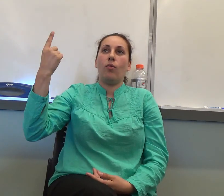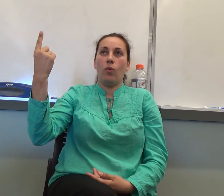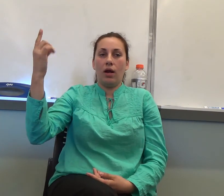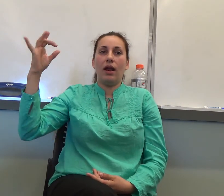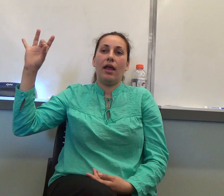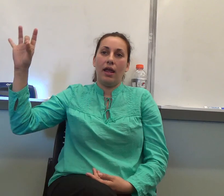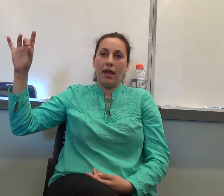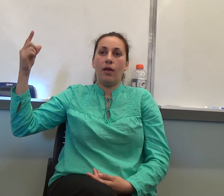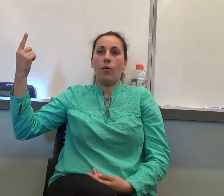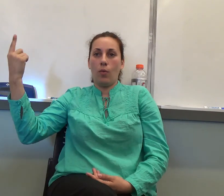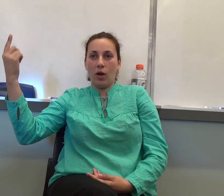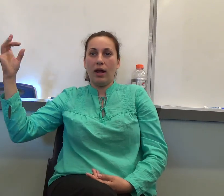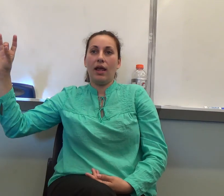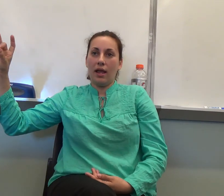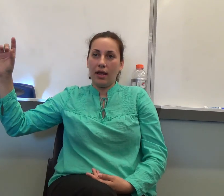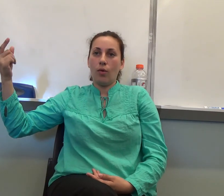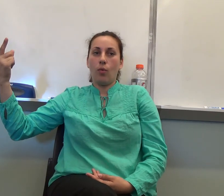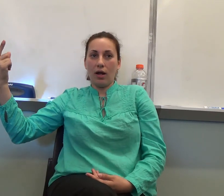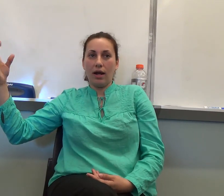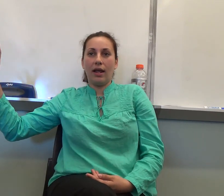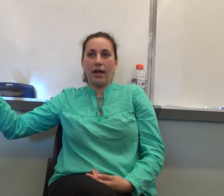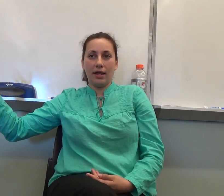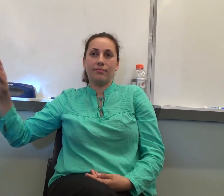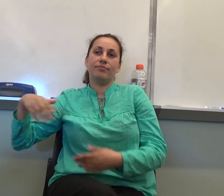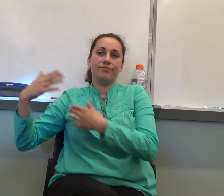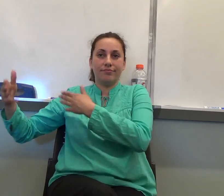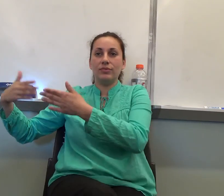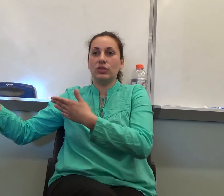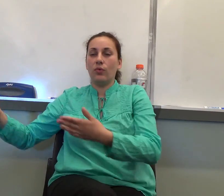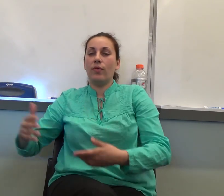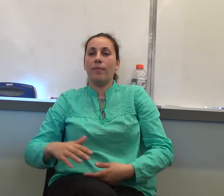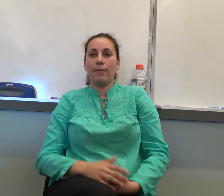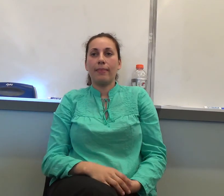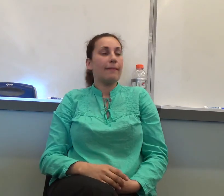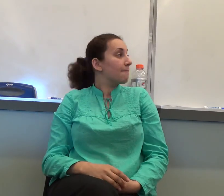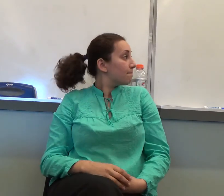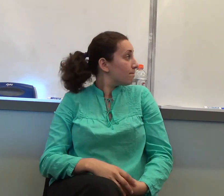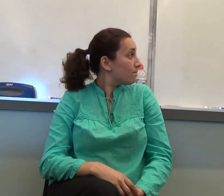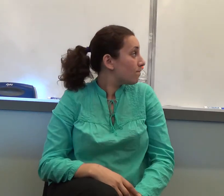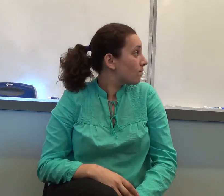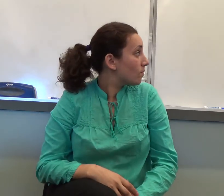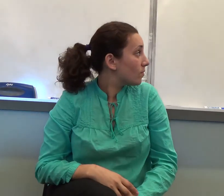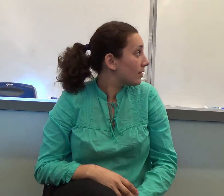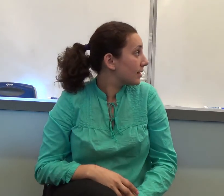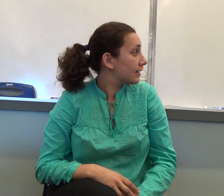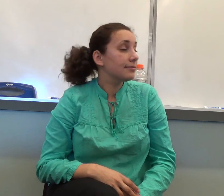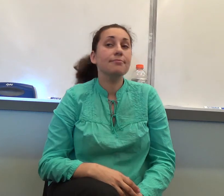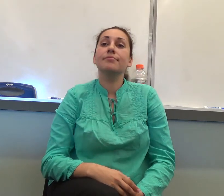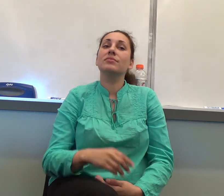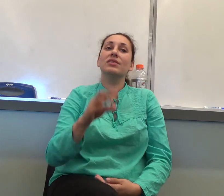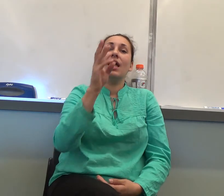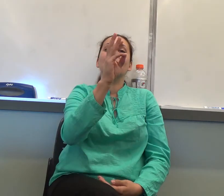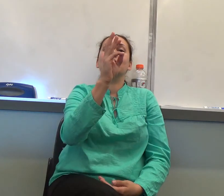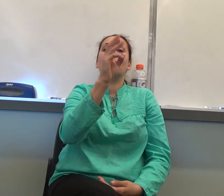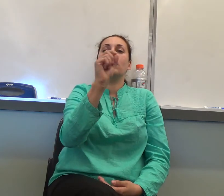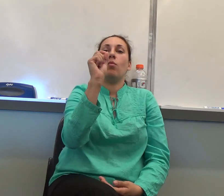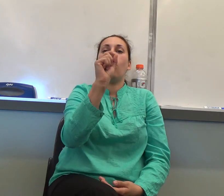8 again, you know. So we write this as 6.18, but you'll only put the bar over the part that